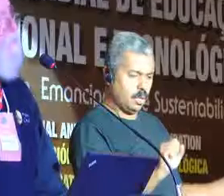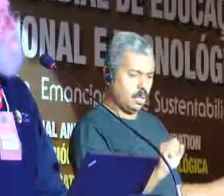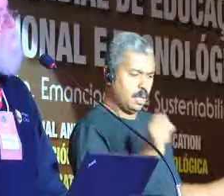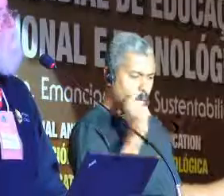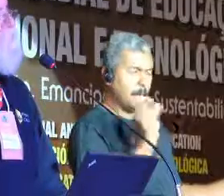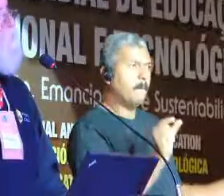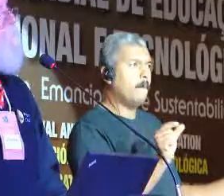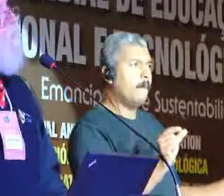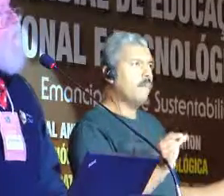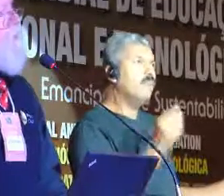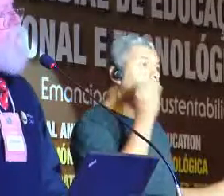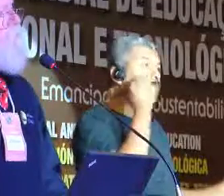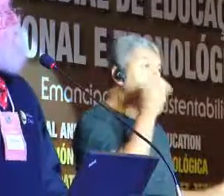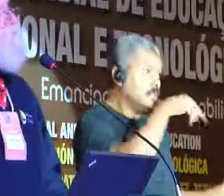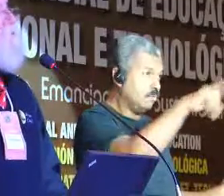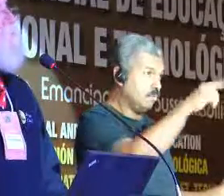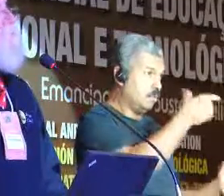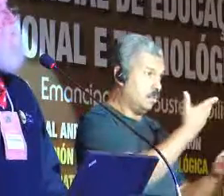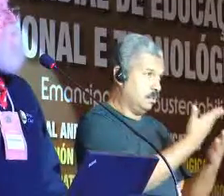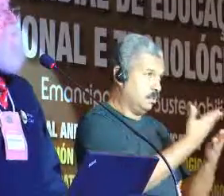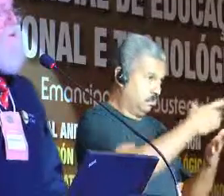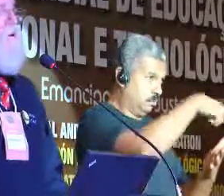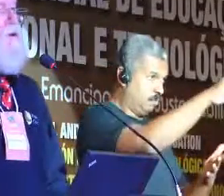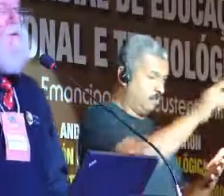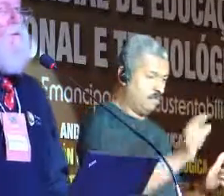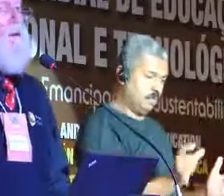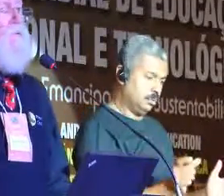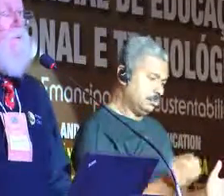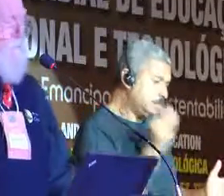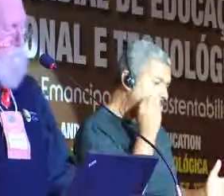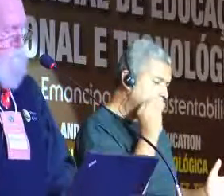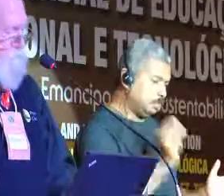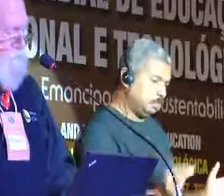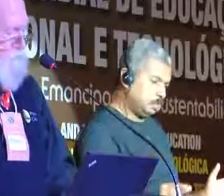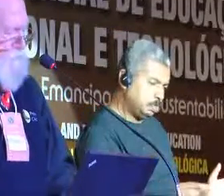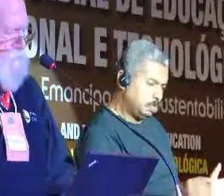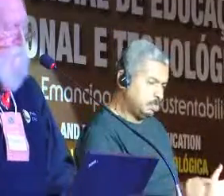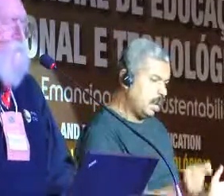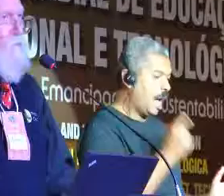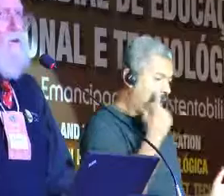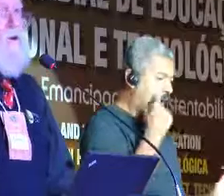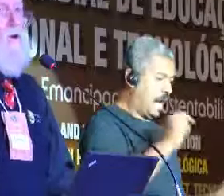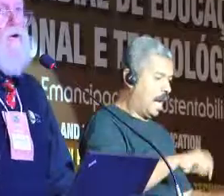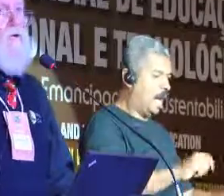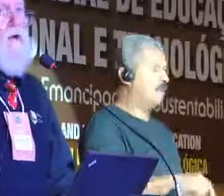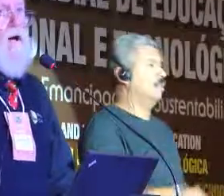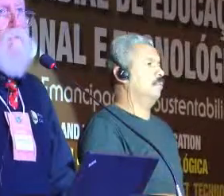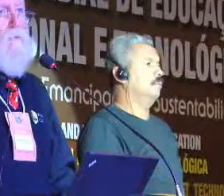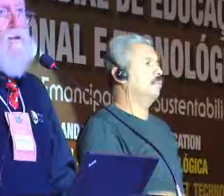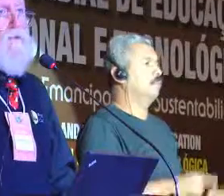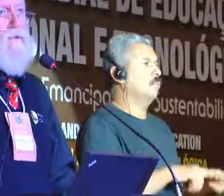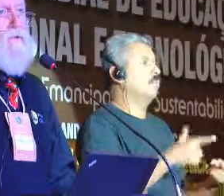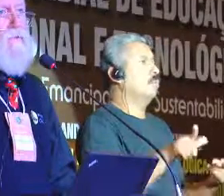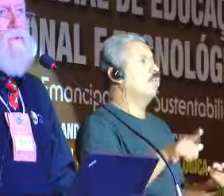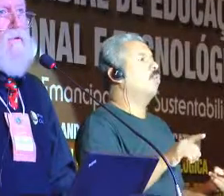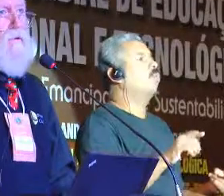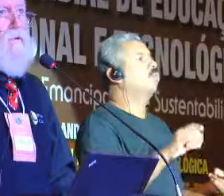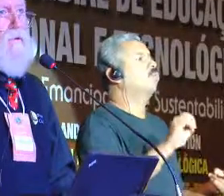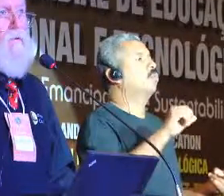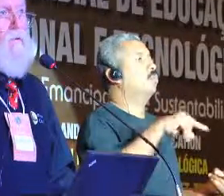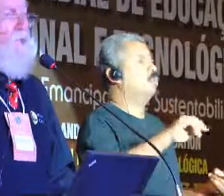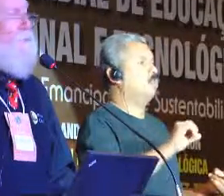And there's also the Mach operating system from Carnegie Mellon, or the Herd operating